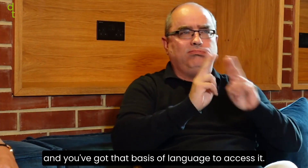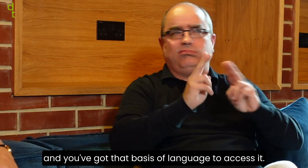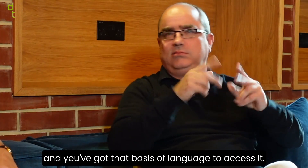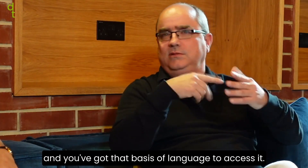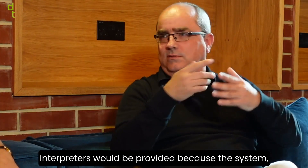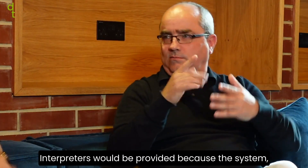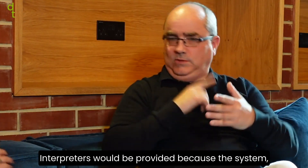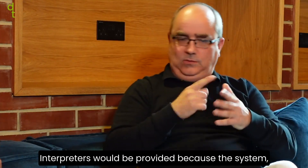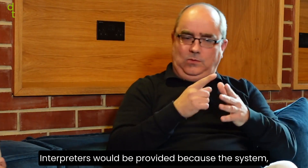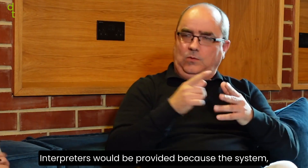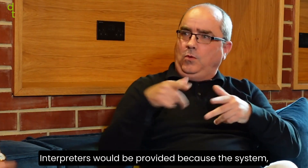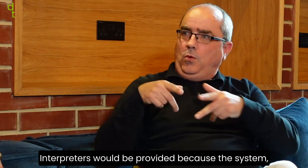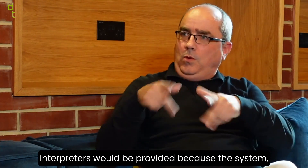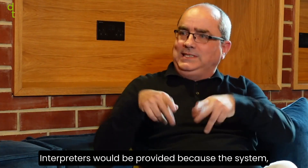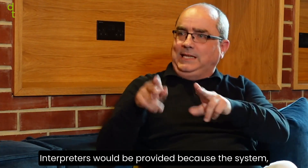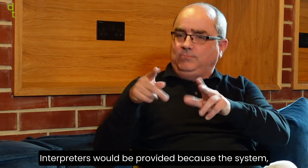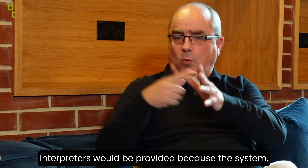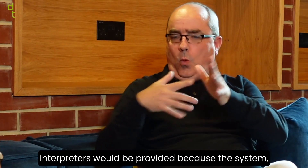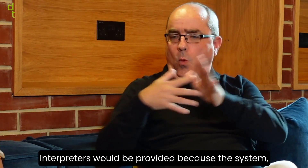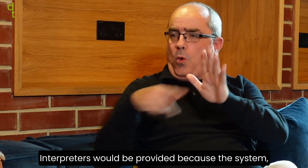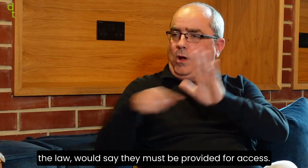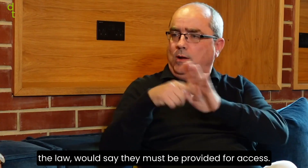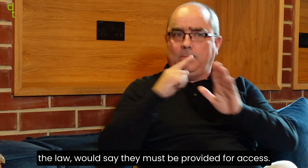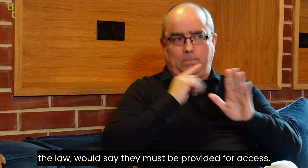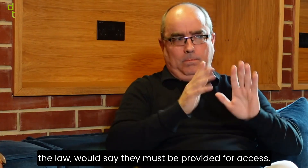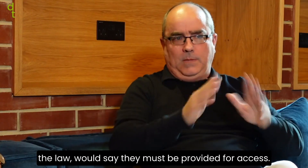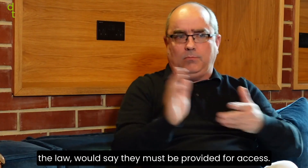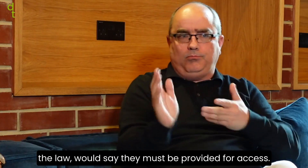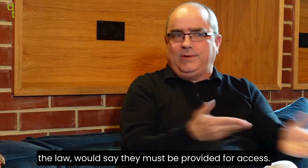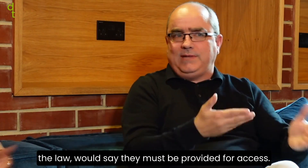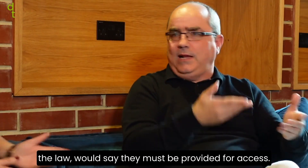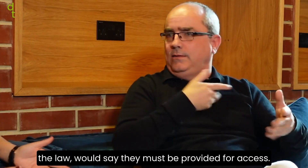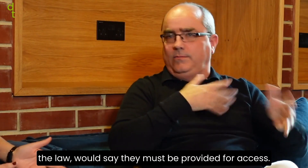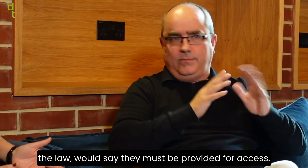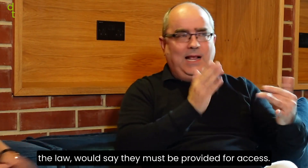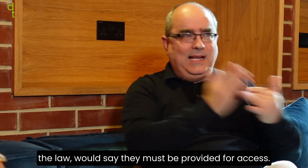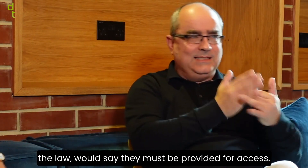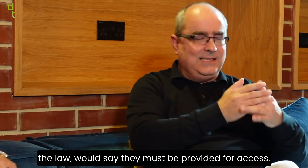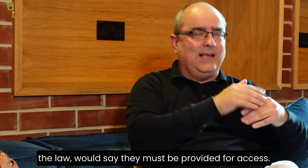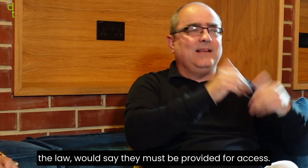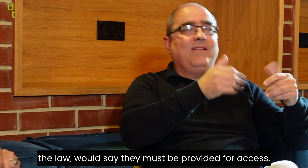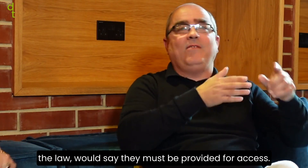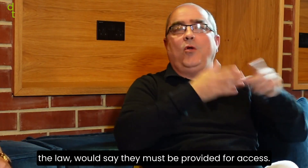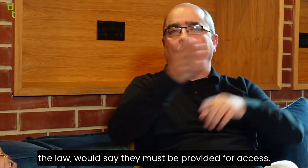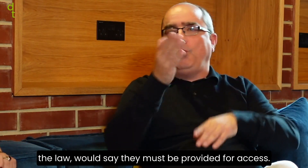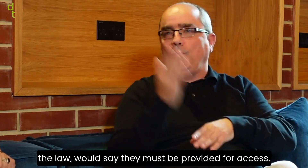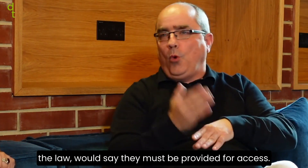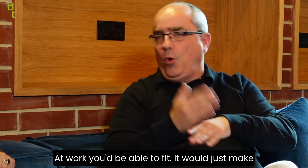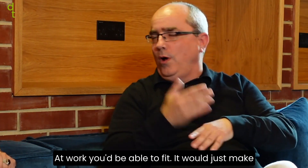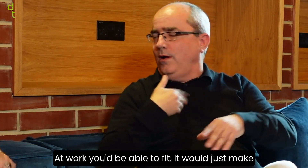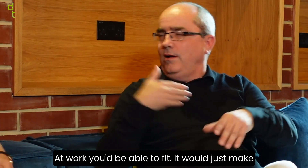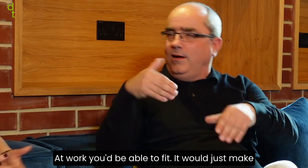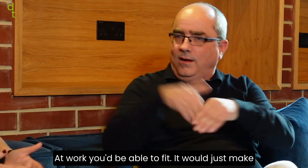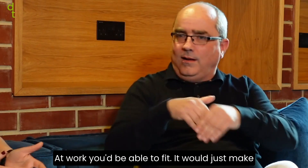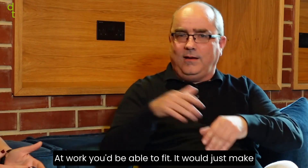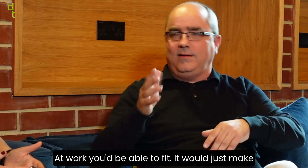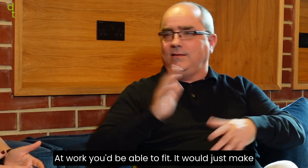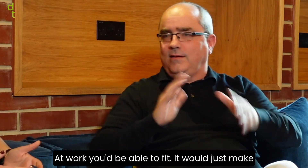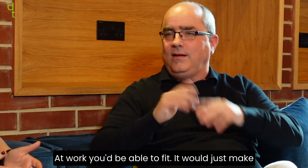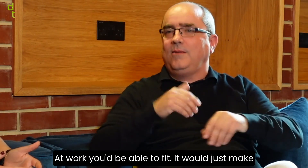it. Interpreters would be provided because the system, the law, would say they must be provided for access. At work, you'd be able to fit